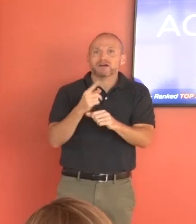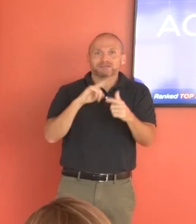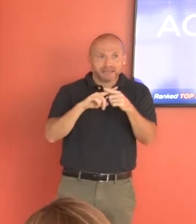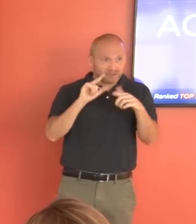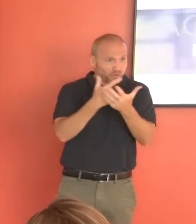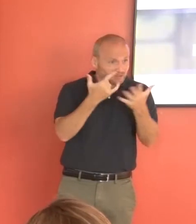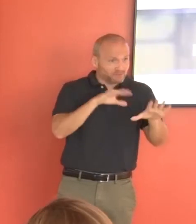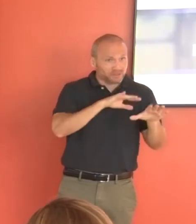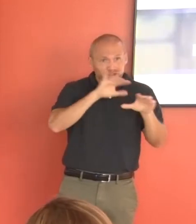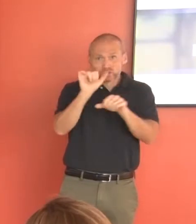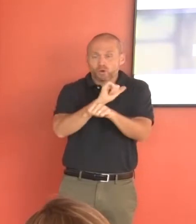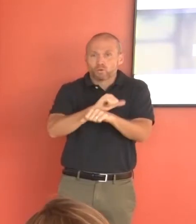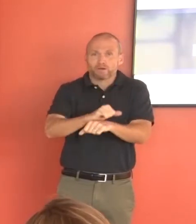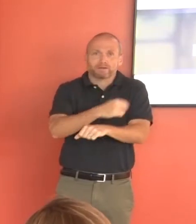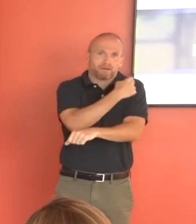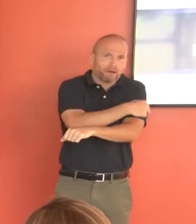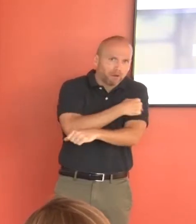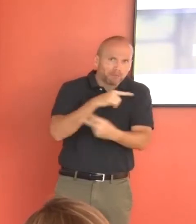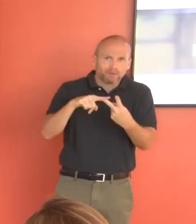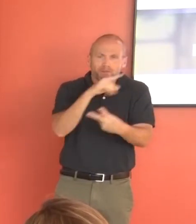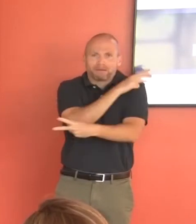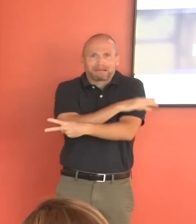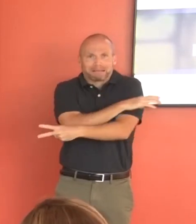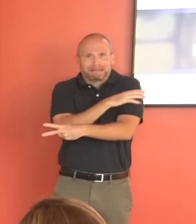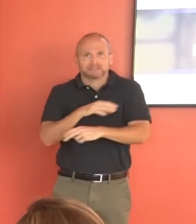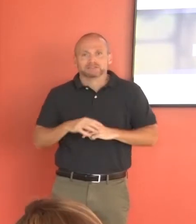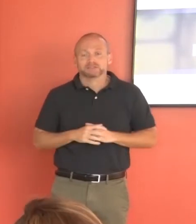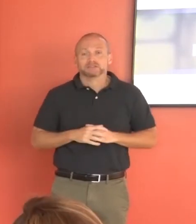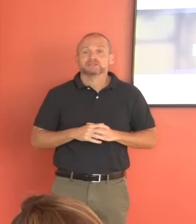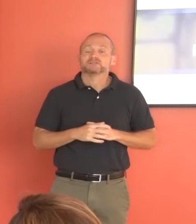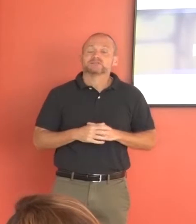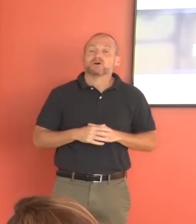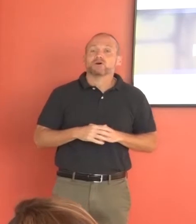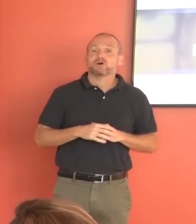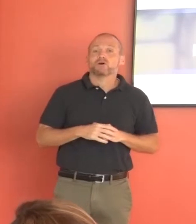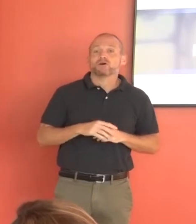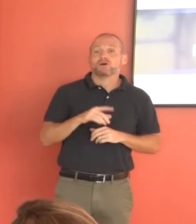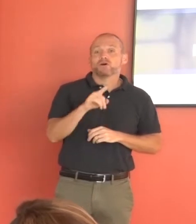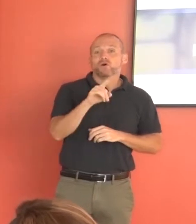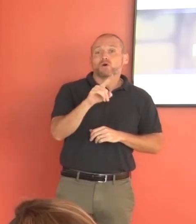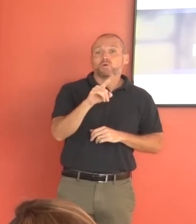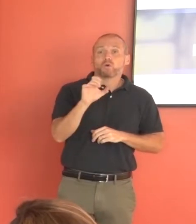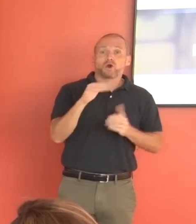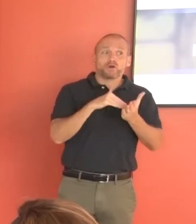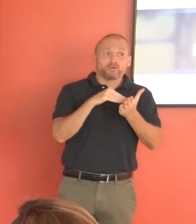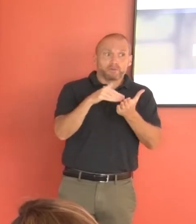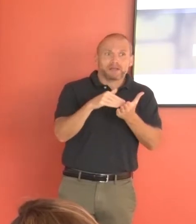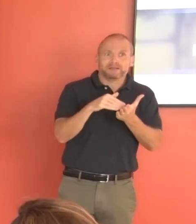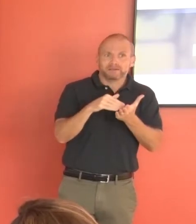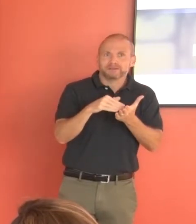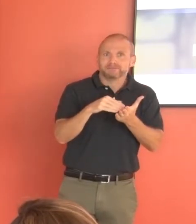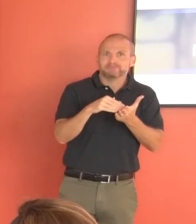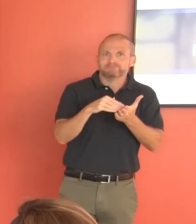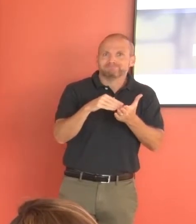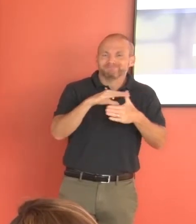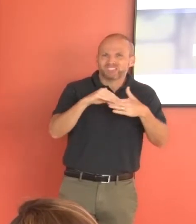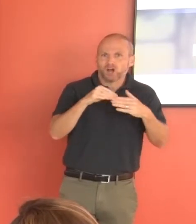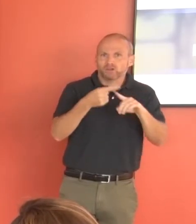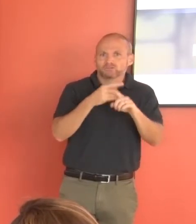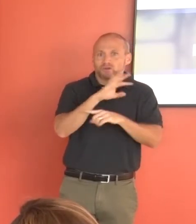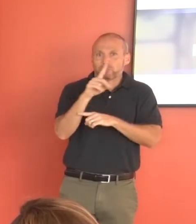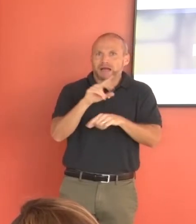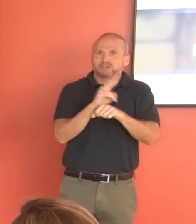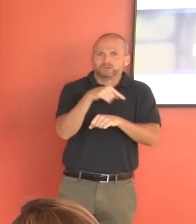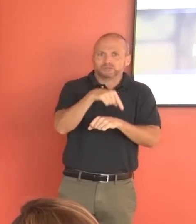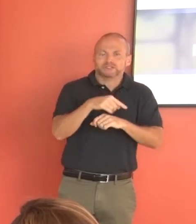clinics throughout the district. So $100 million comes here. Elsewhere in the South, you probably